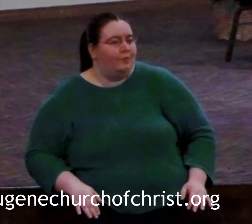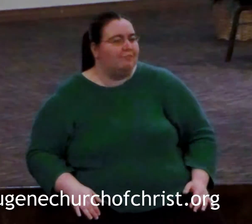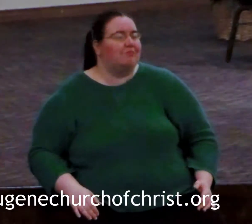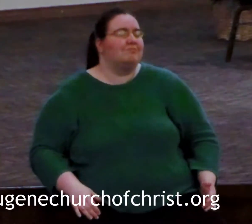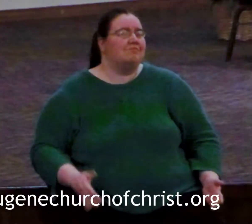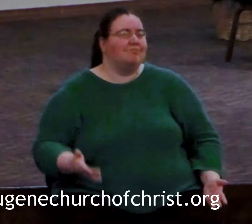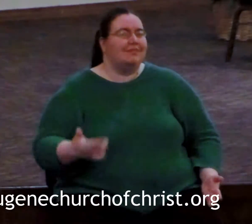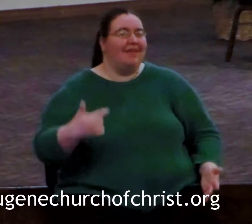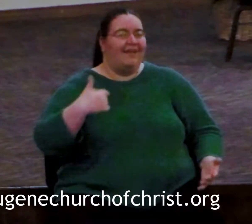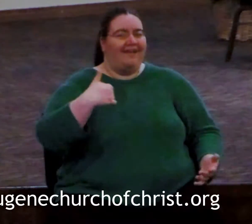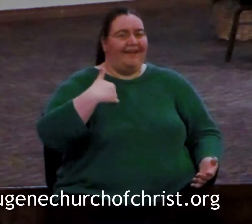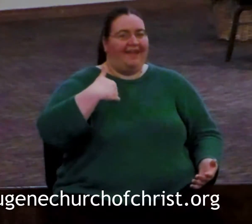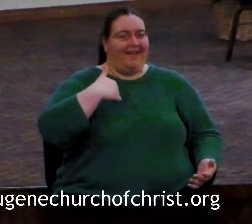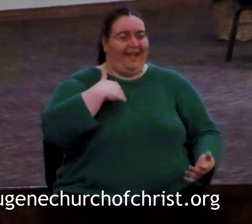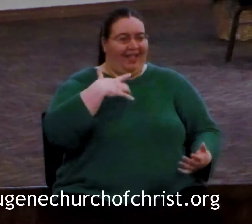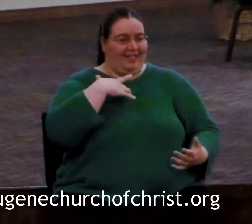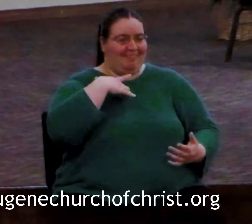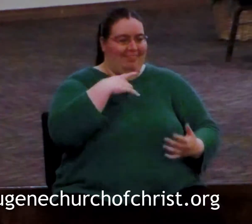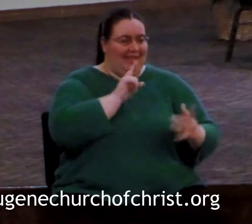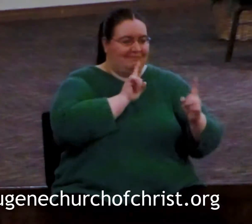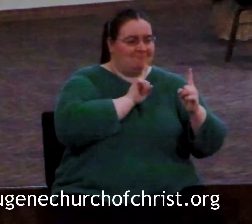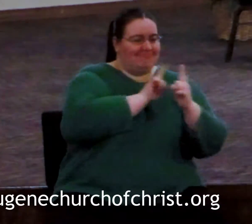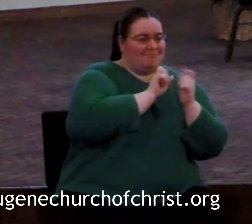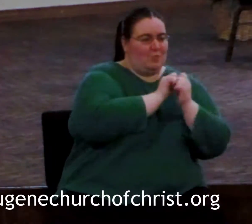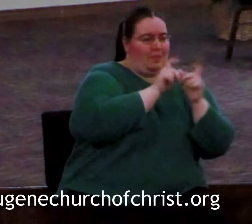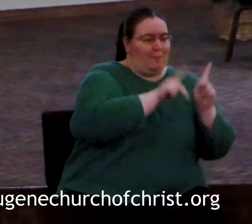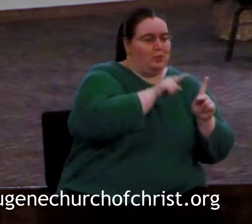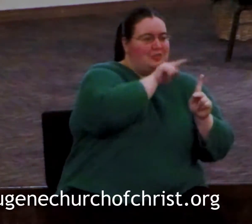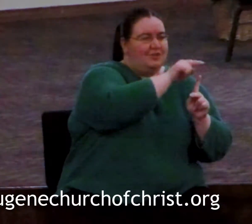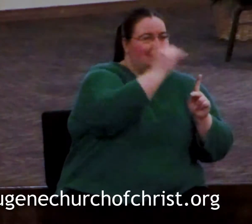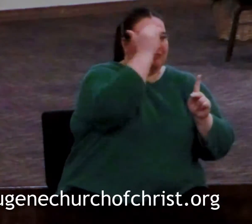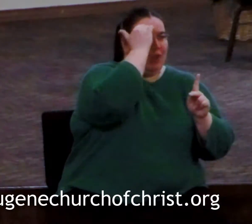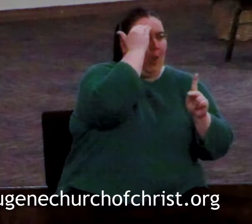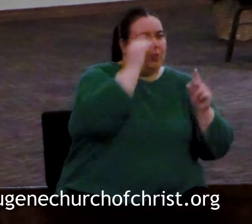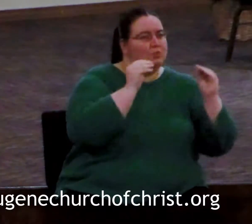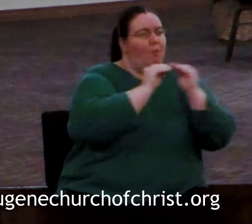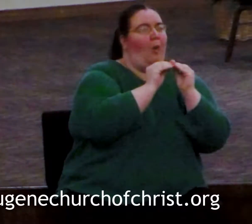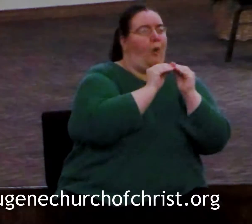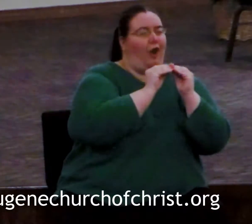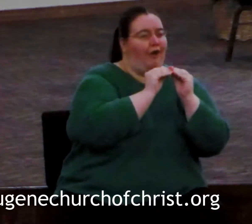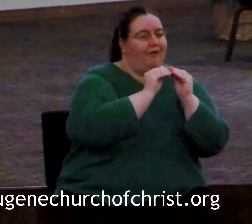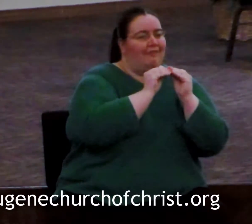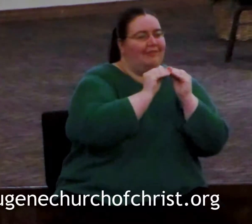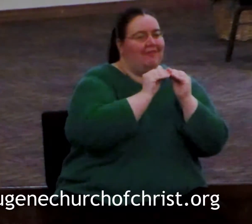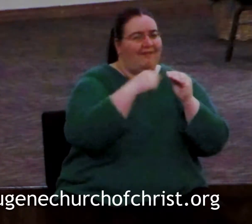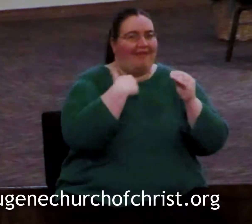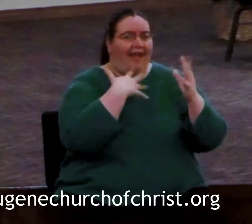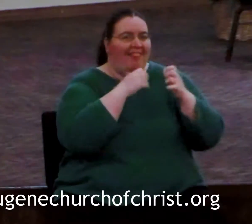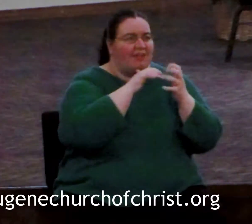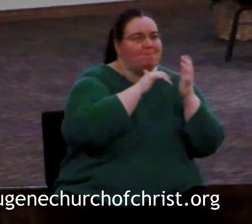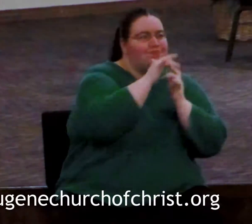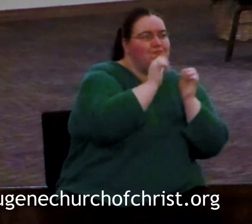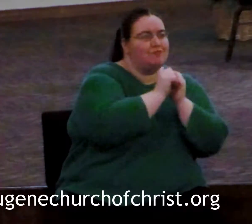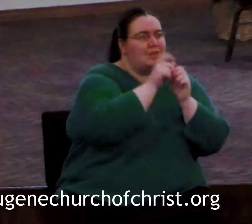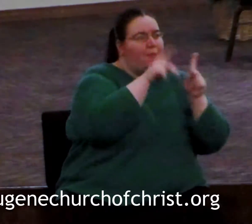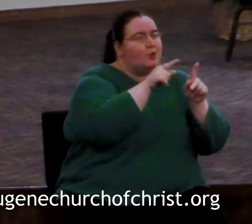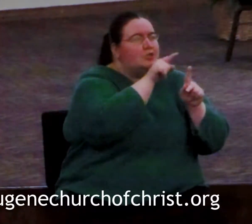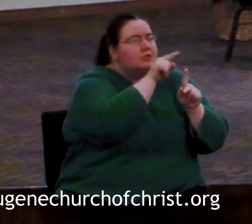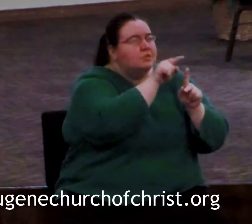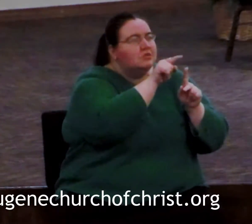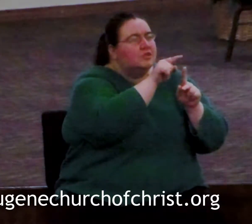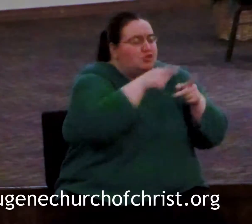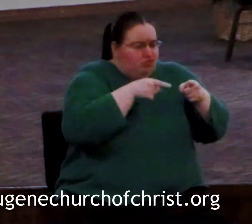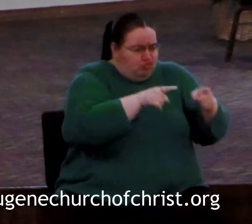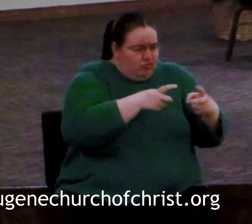I like being around the person that knows something that other people don't know. I like being around the person who, in the midst of